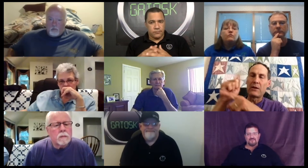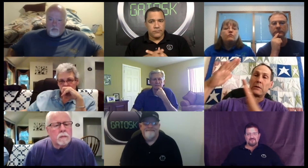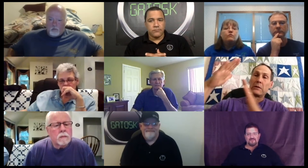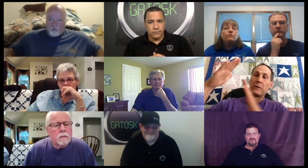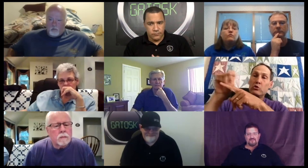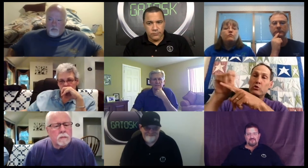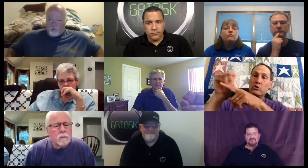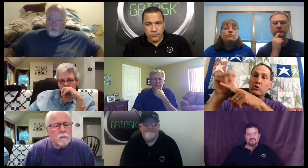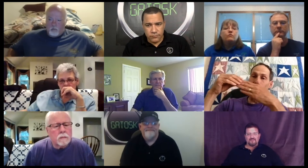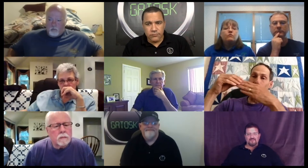training